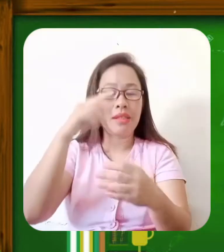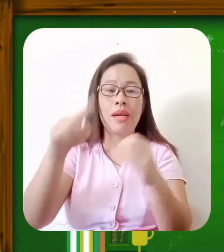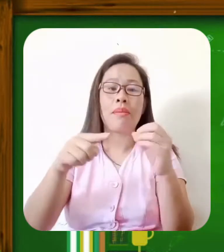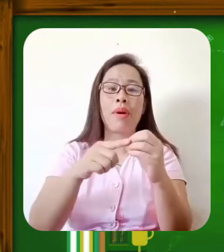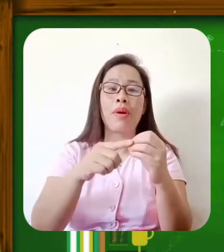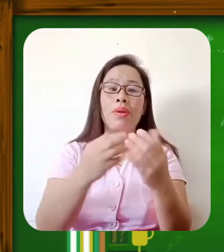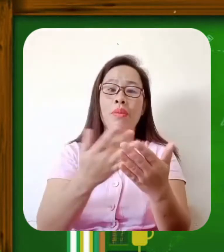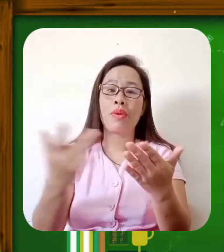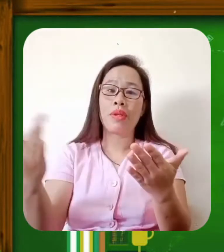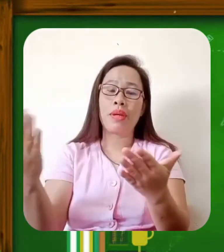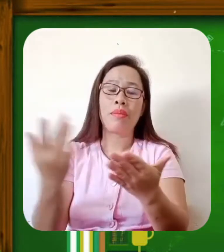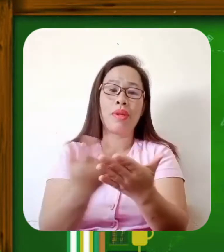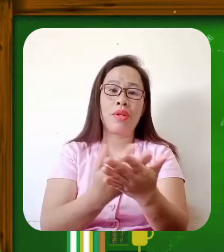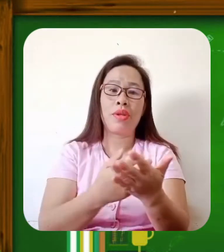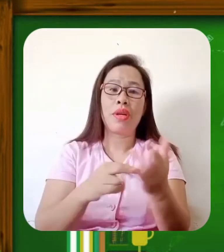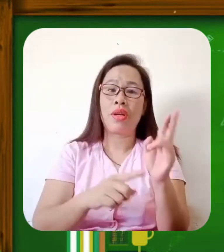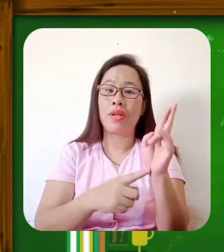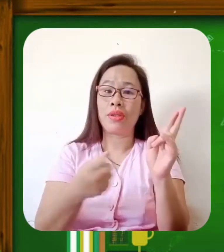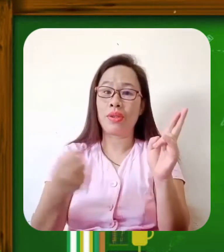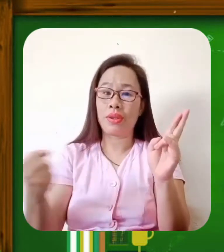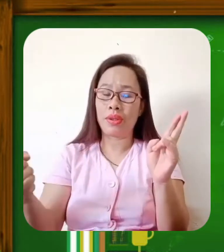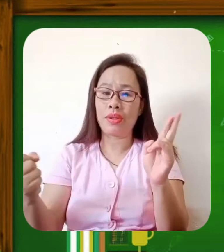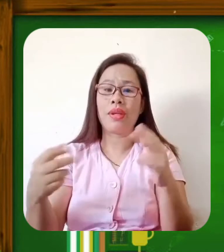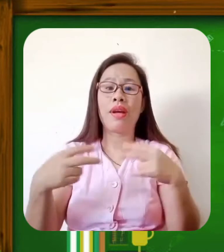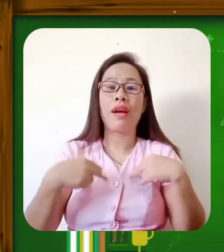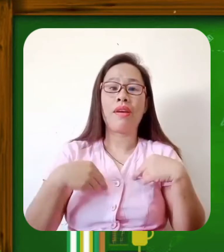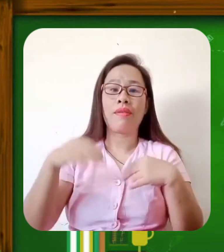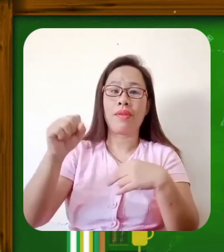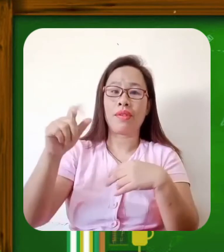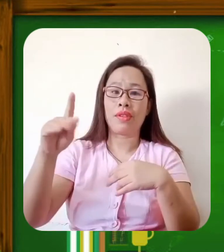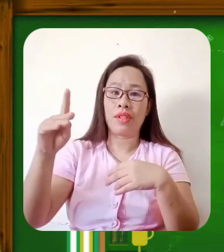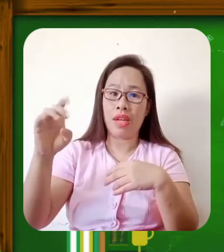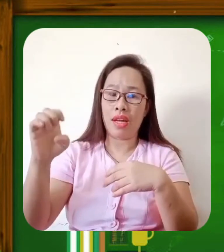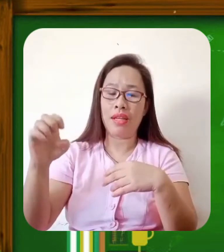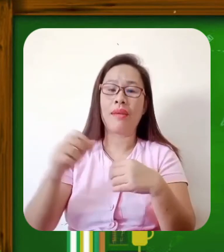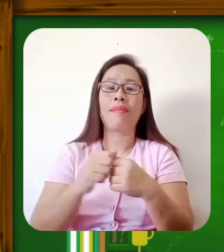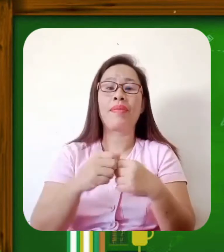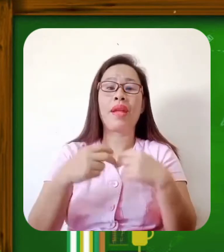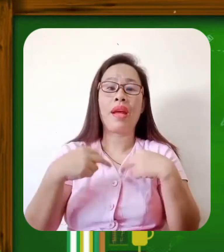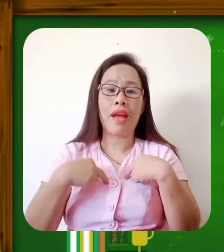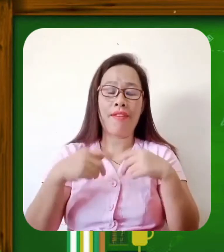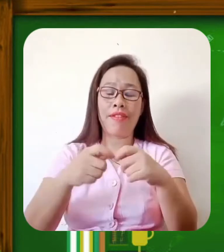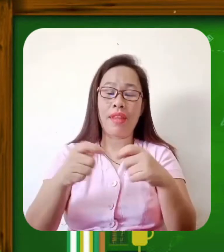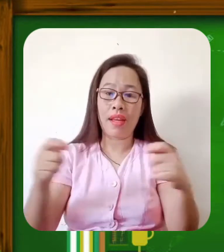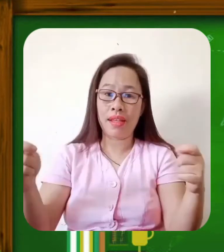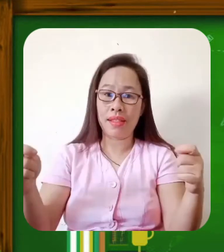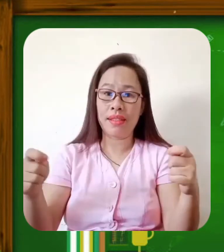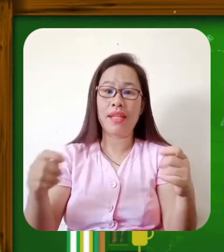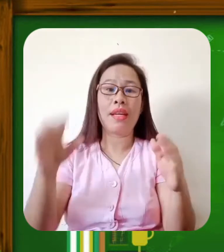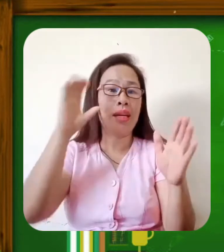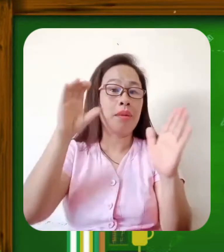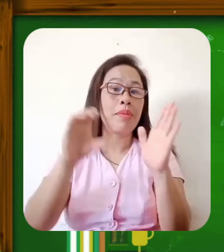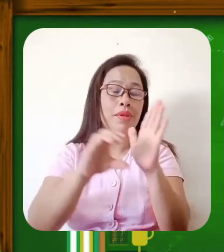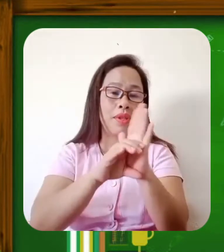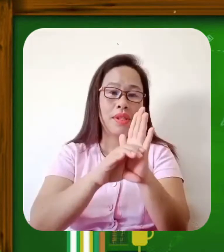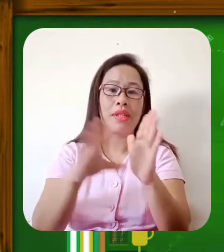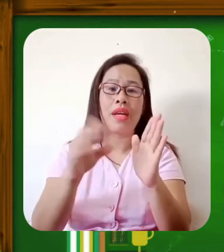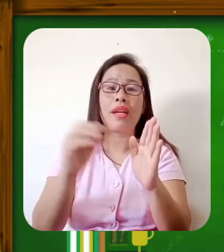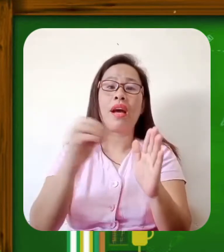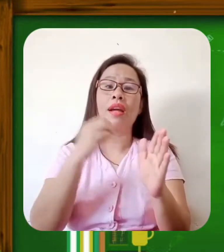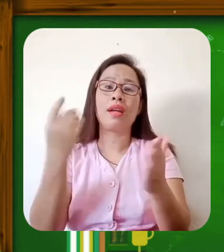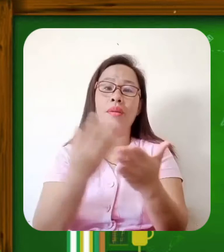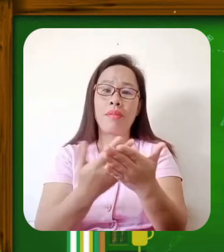resources. The presentation is comprised of slides which may contain text, images, and other